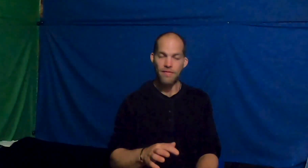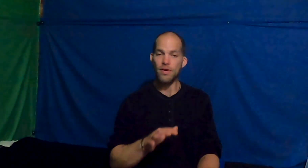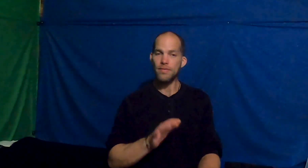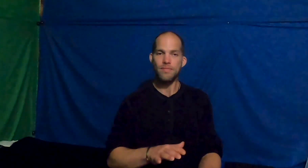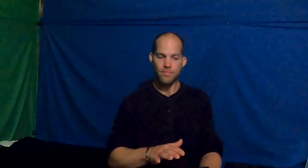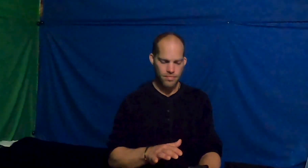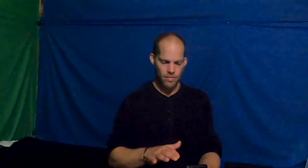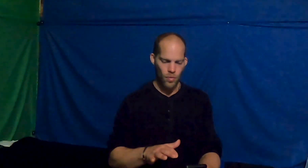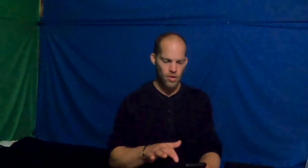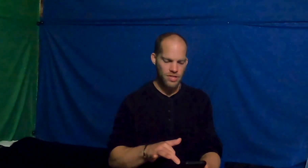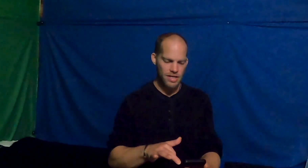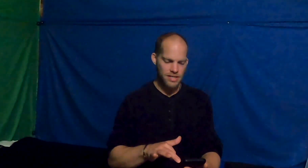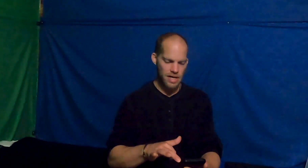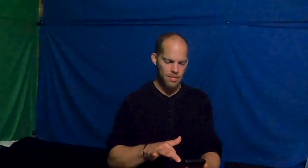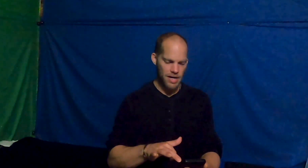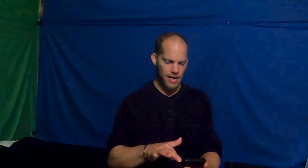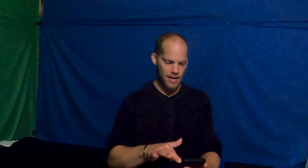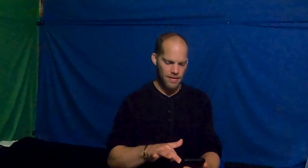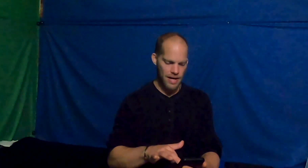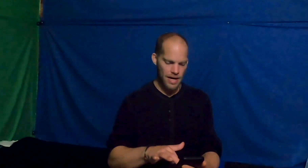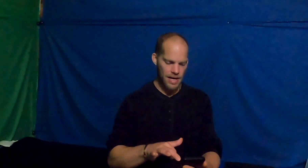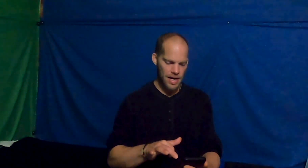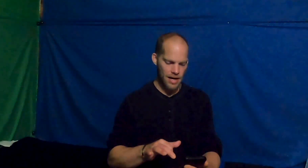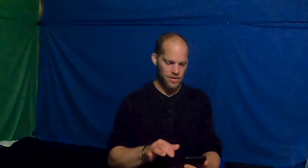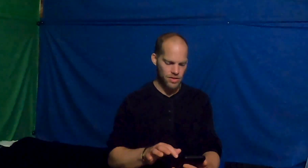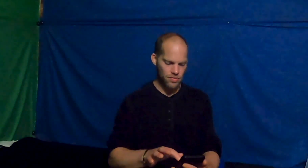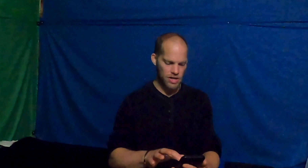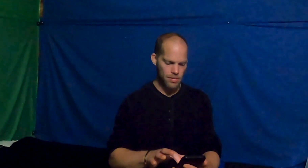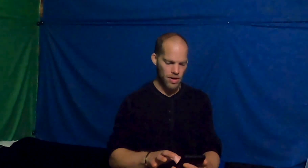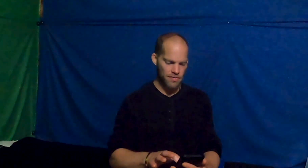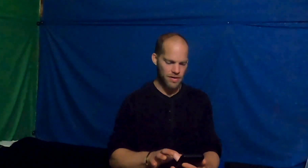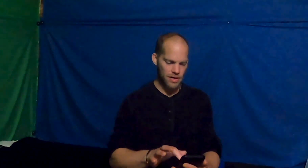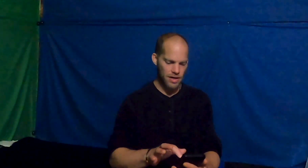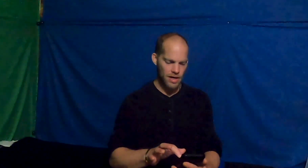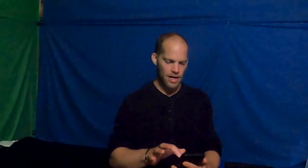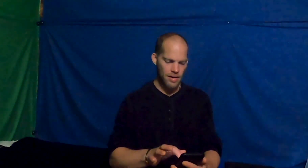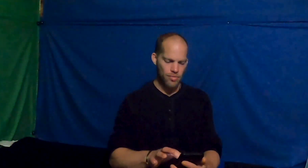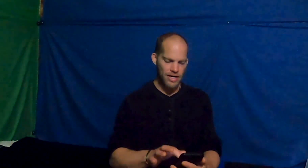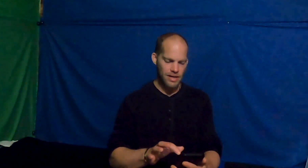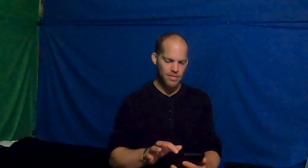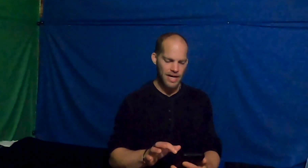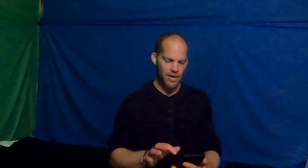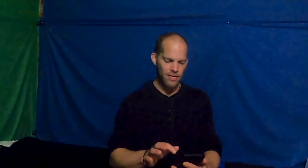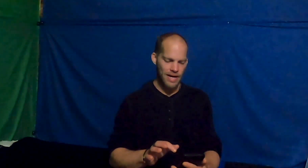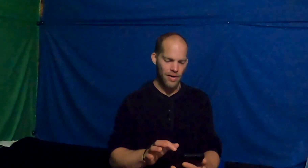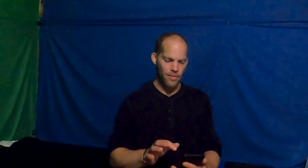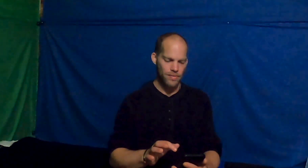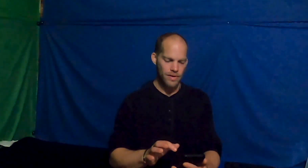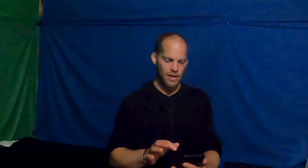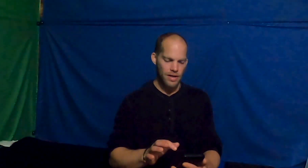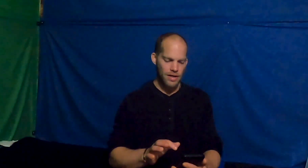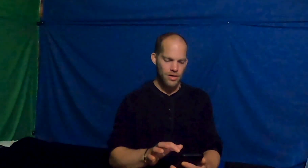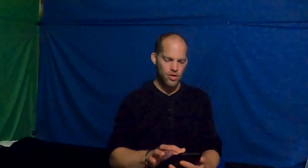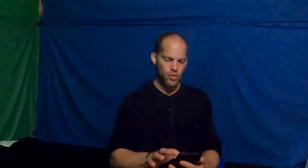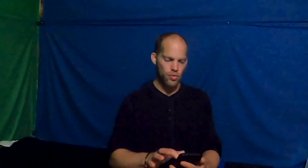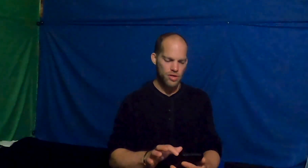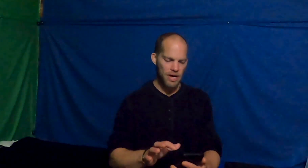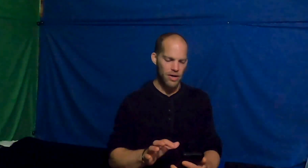whatever words he sent me. And then I'll just read them off and break them down. Now, to spare